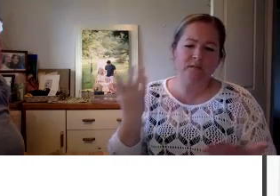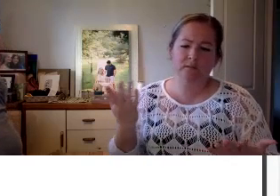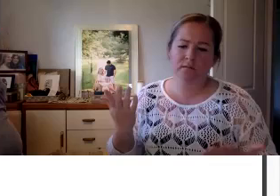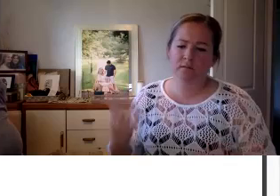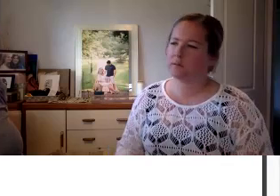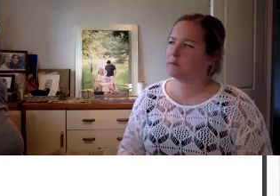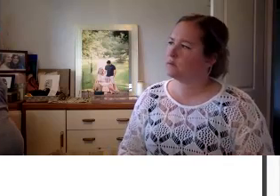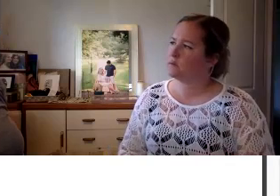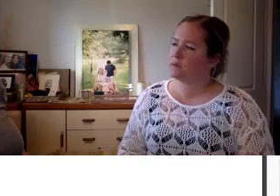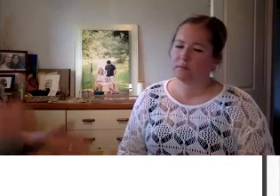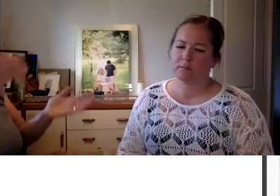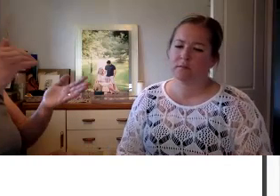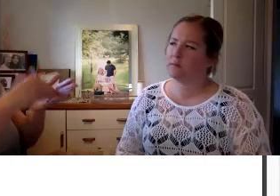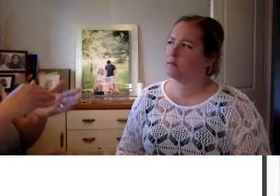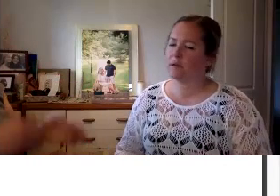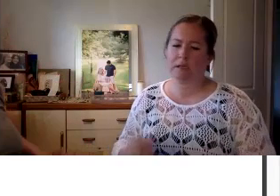Can I help you find something?